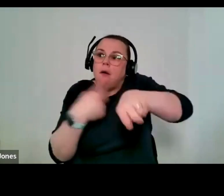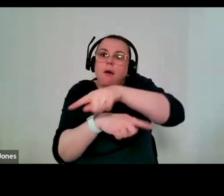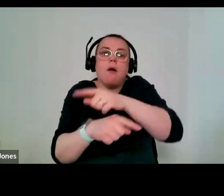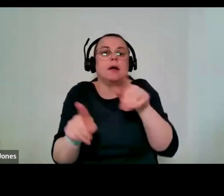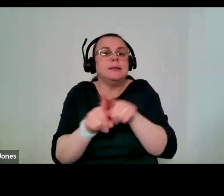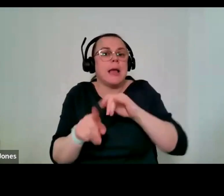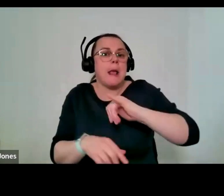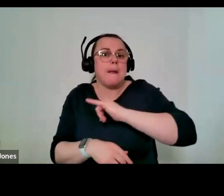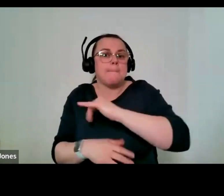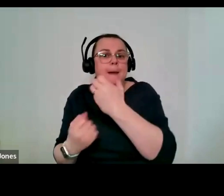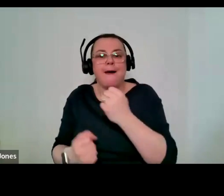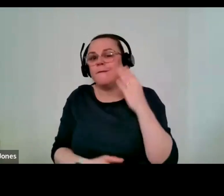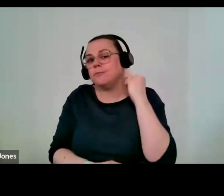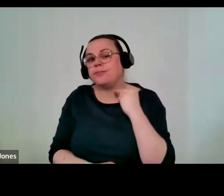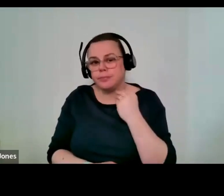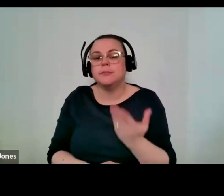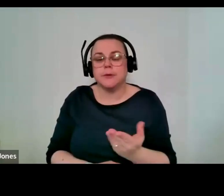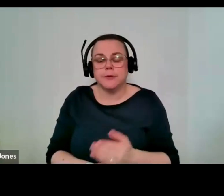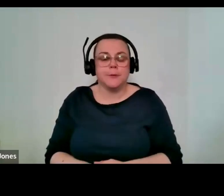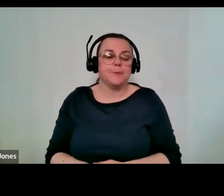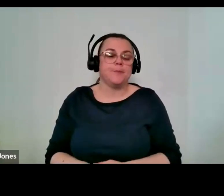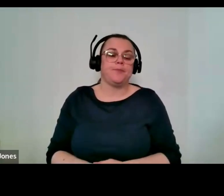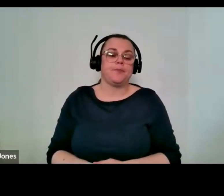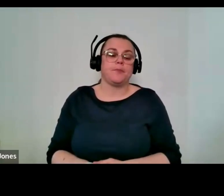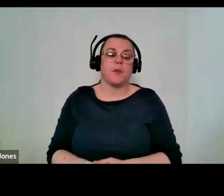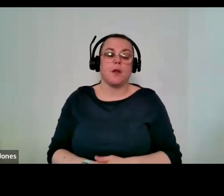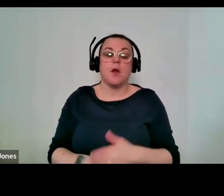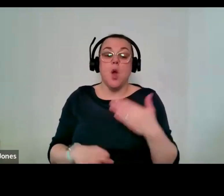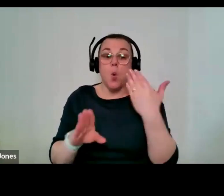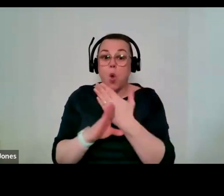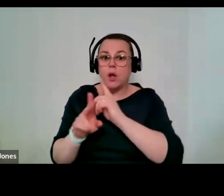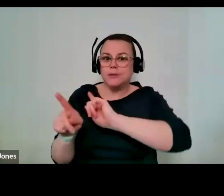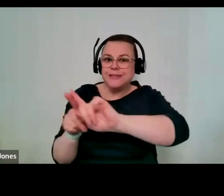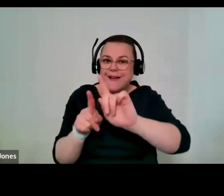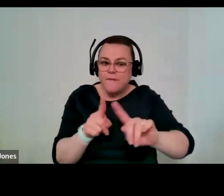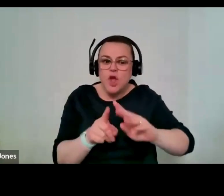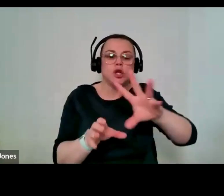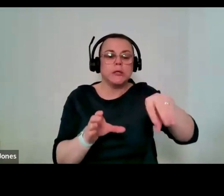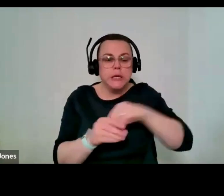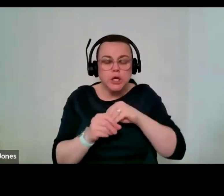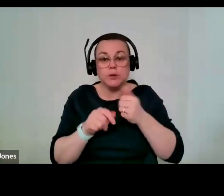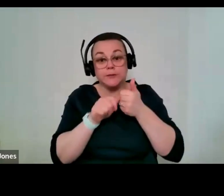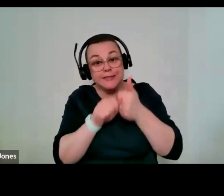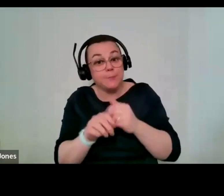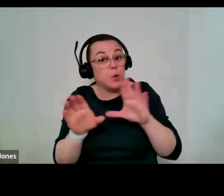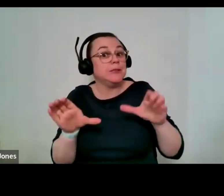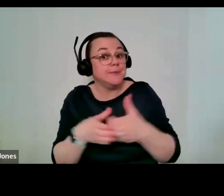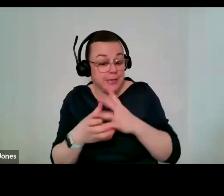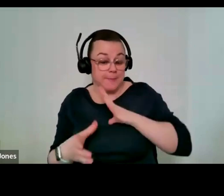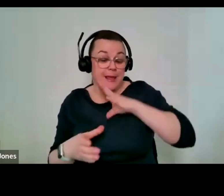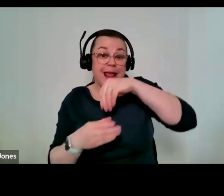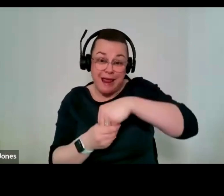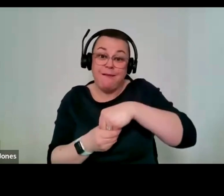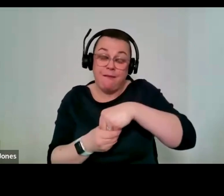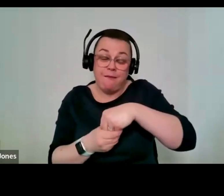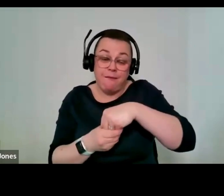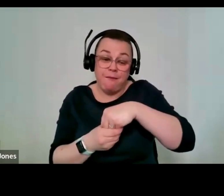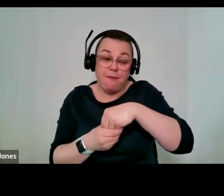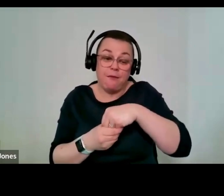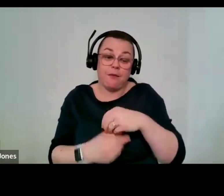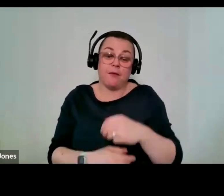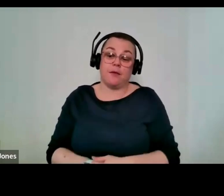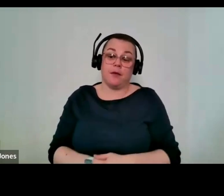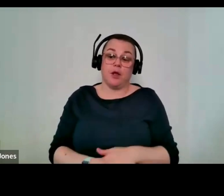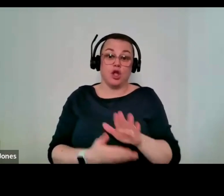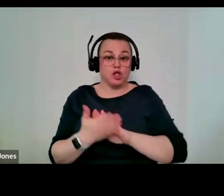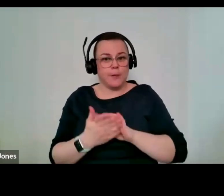loss. I work with a more diverse, inclusive and supportive team, where I felt that I could be